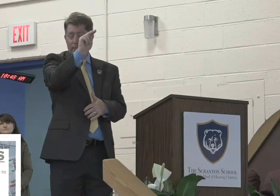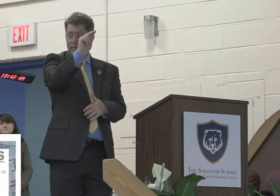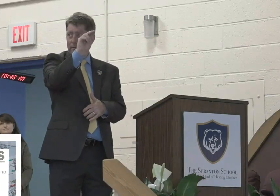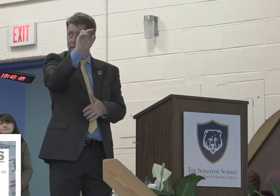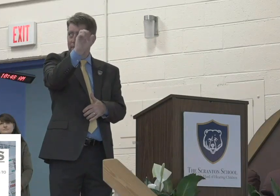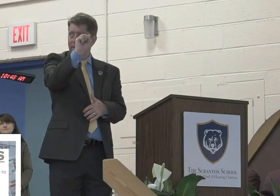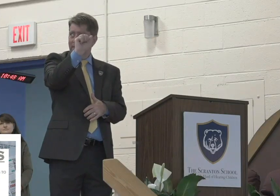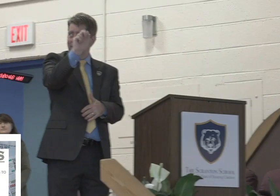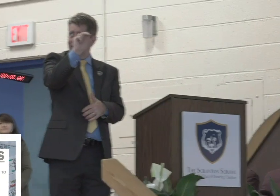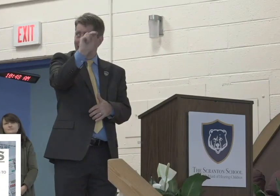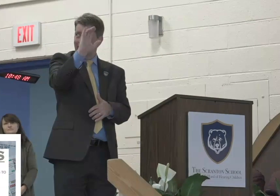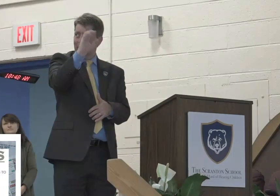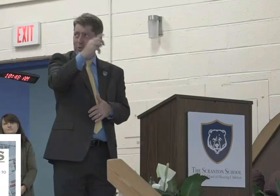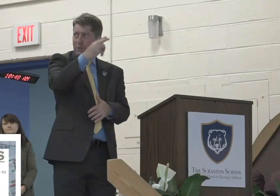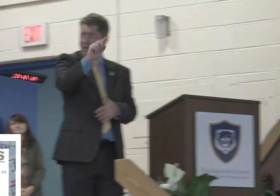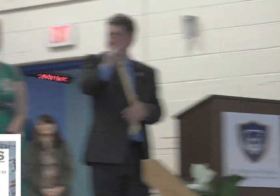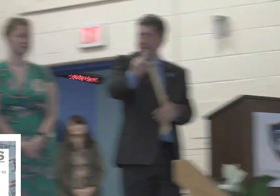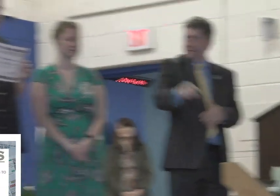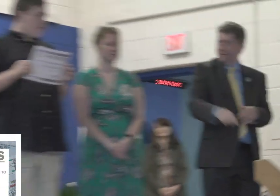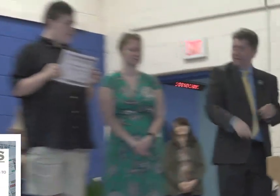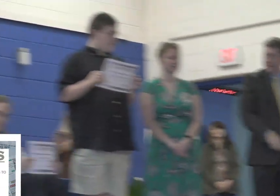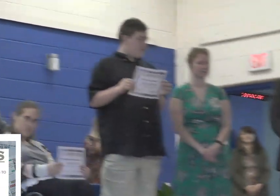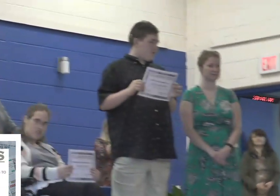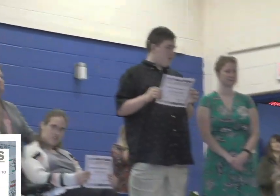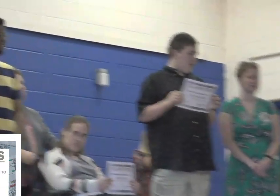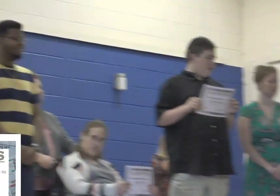to Mr. Starlin Sanchez De La Rosa.